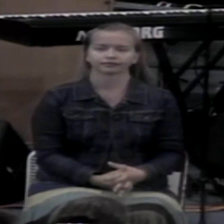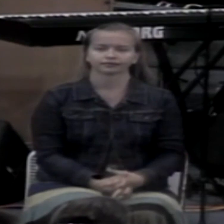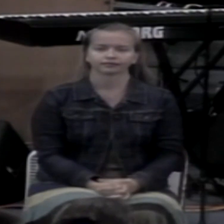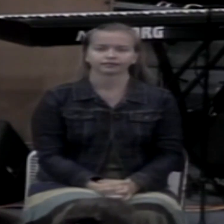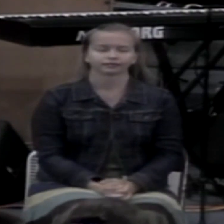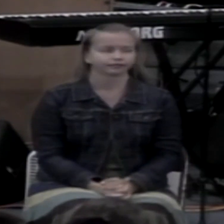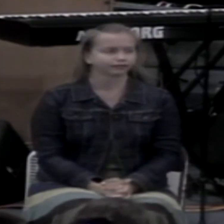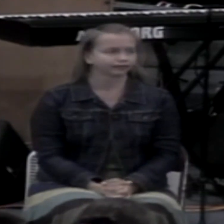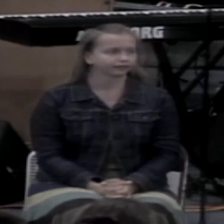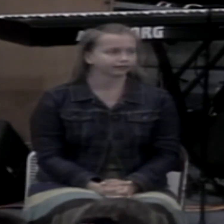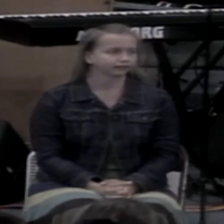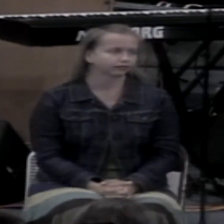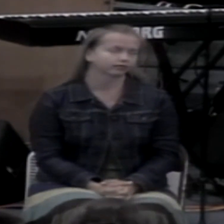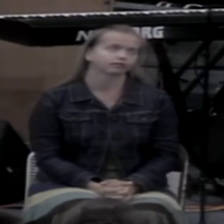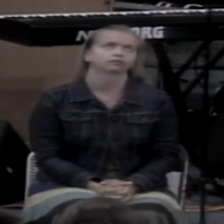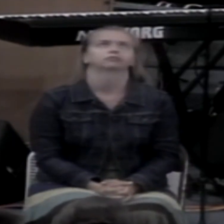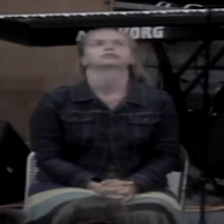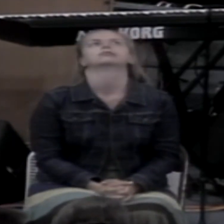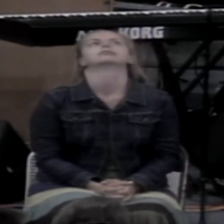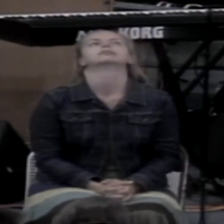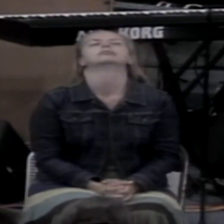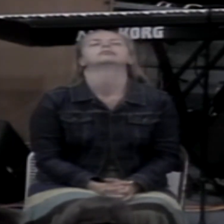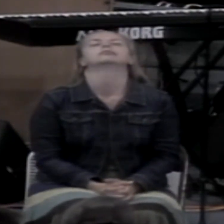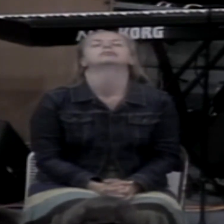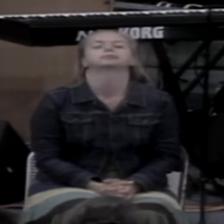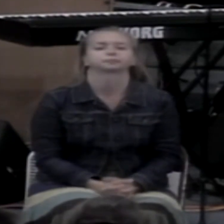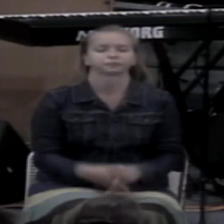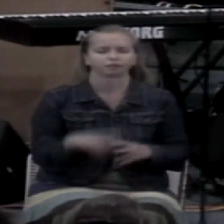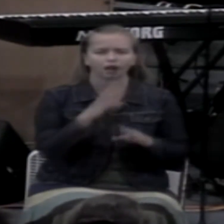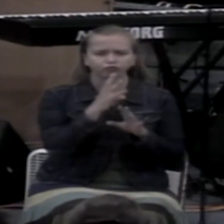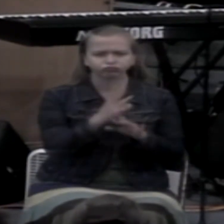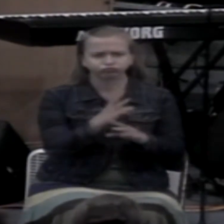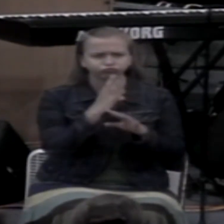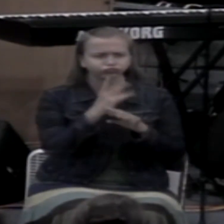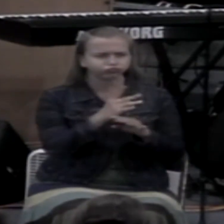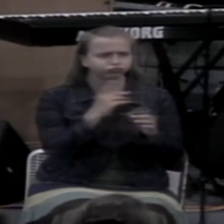Oh, Jesus. Lift your hands and praise the Lord again.